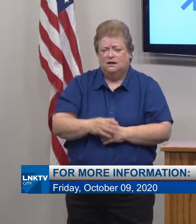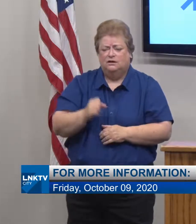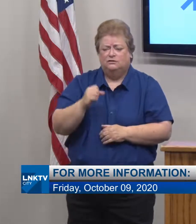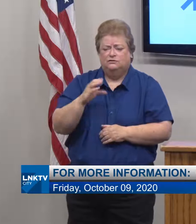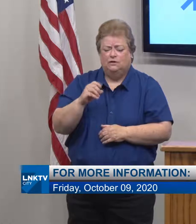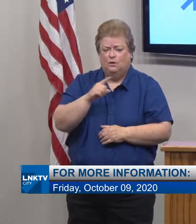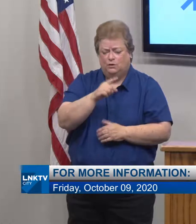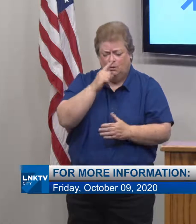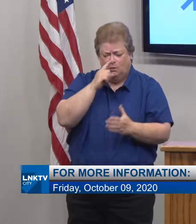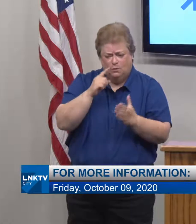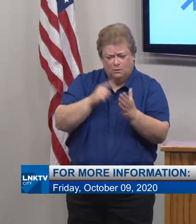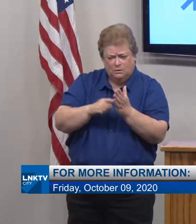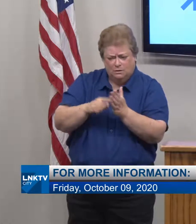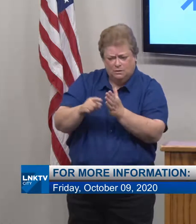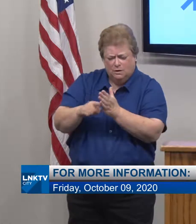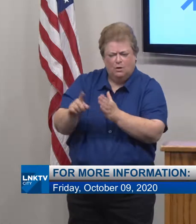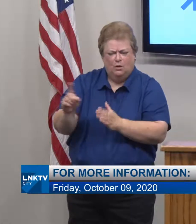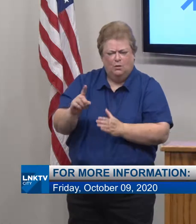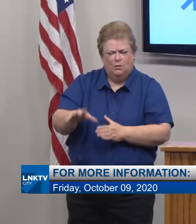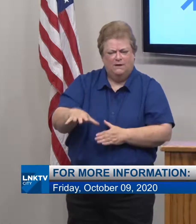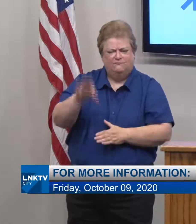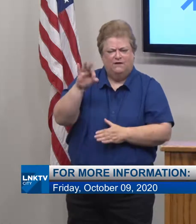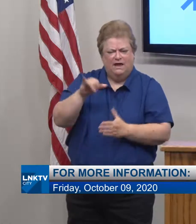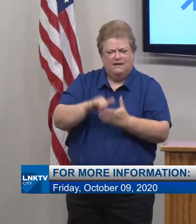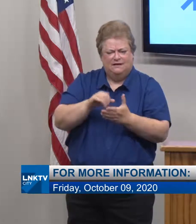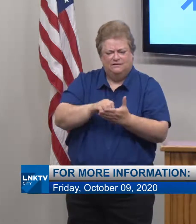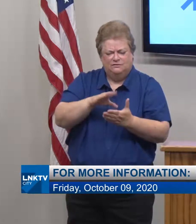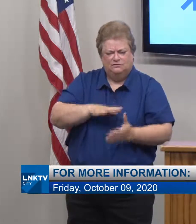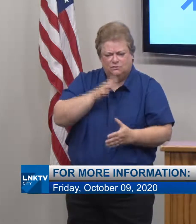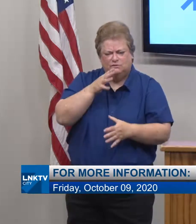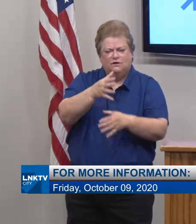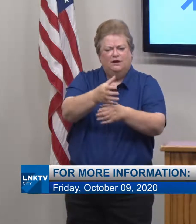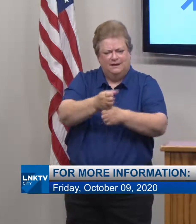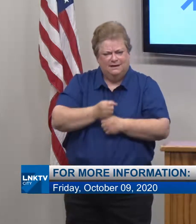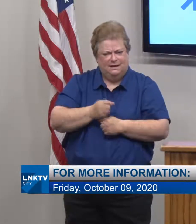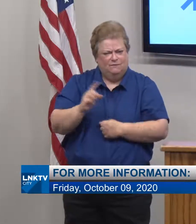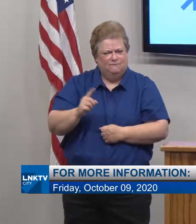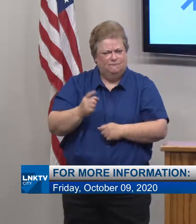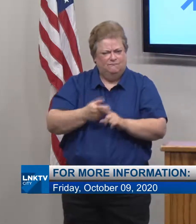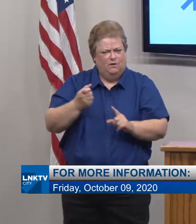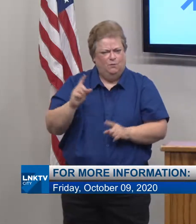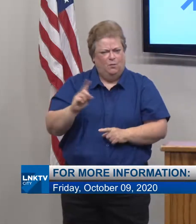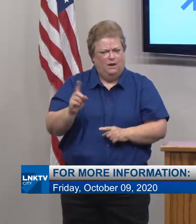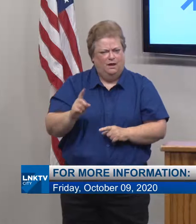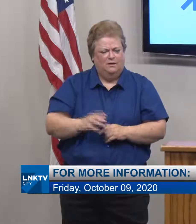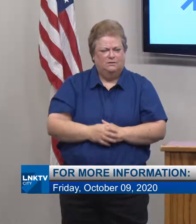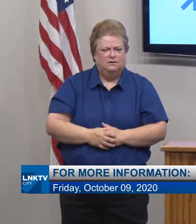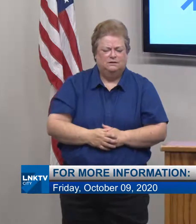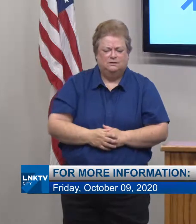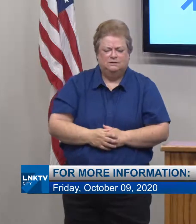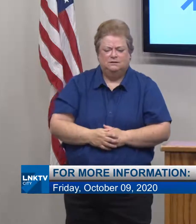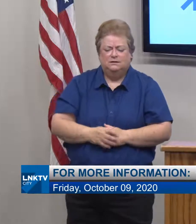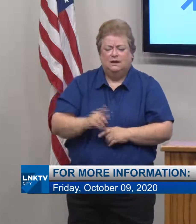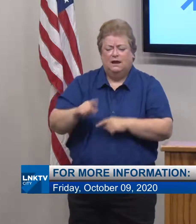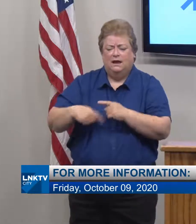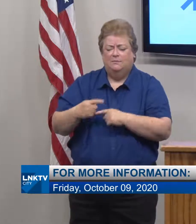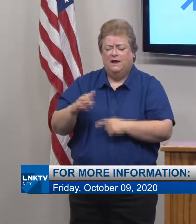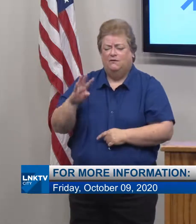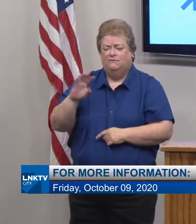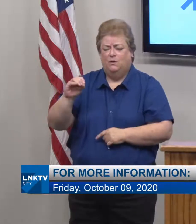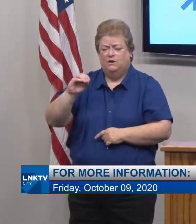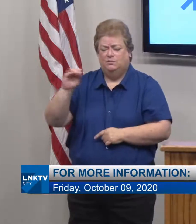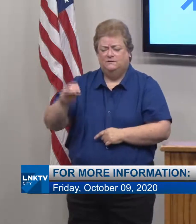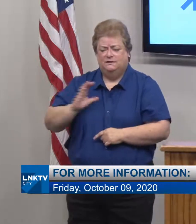contact tracing, where have you found that these students are getting it? You know, Brent, about 40% of our cases